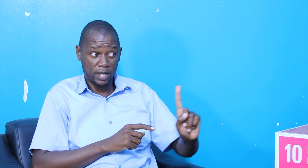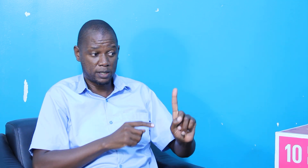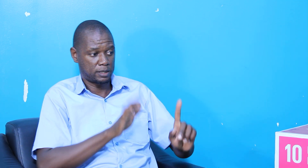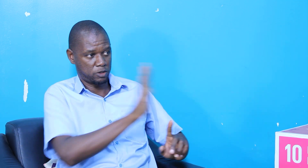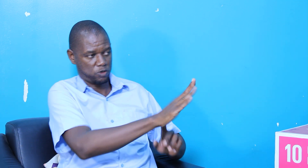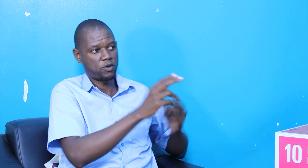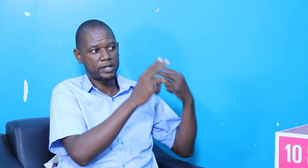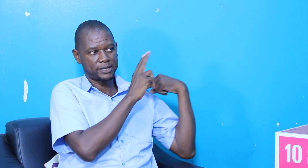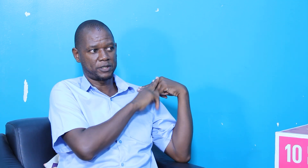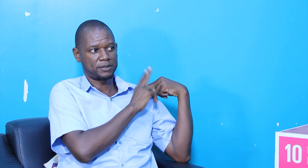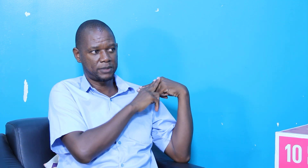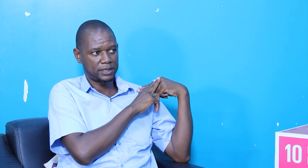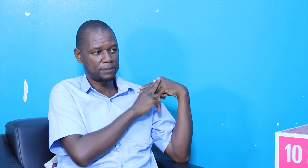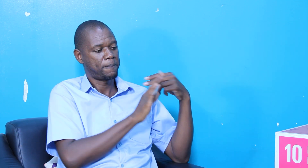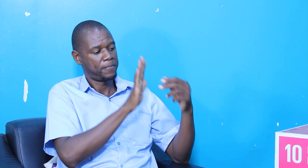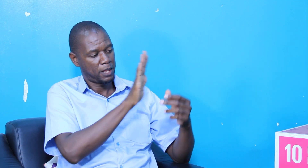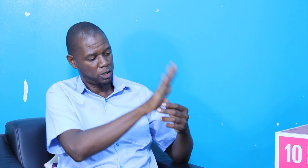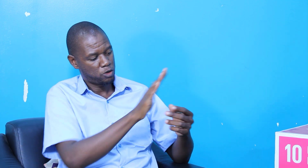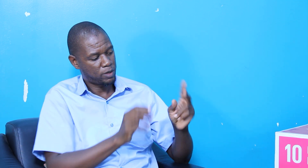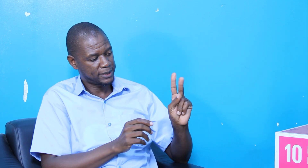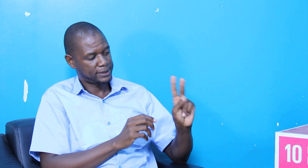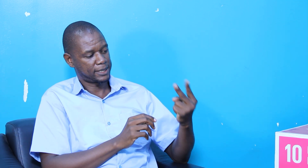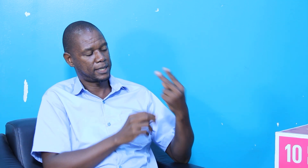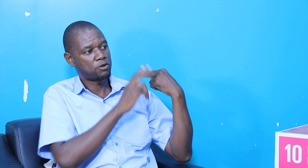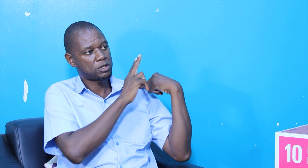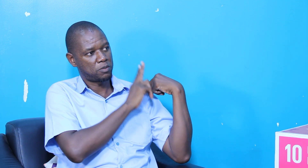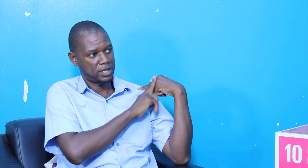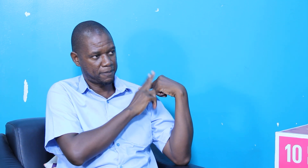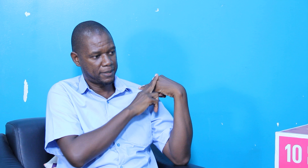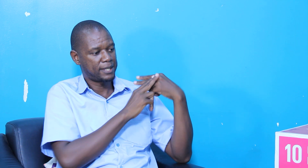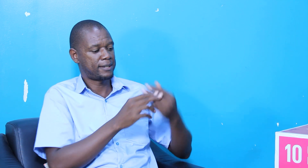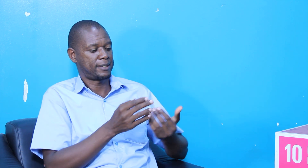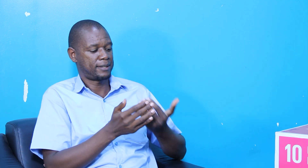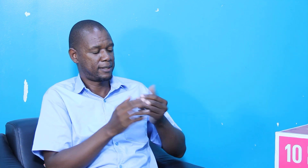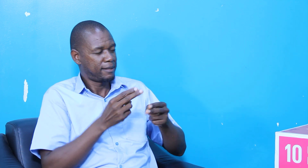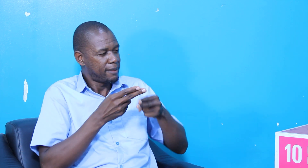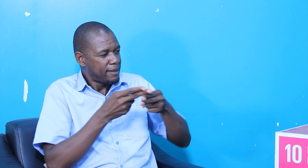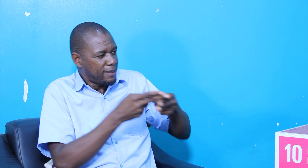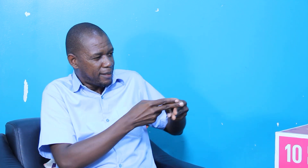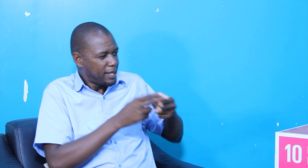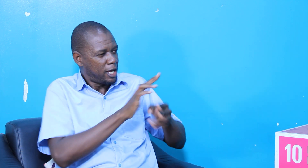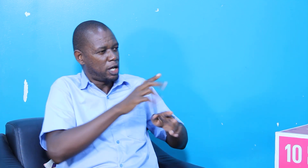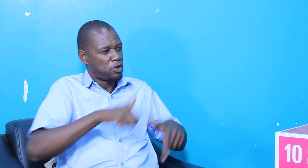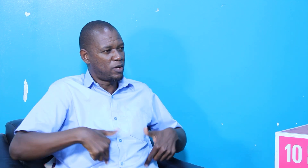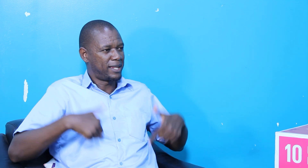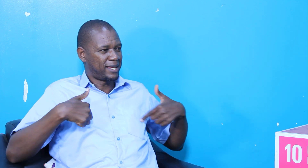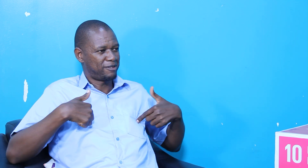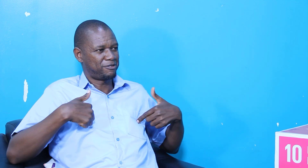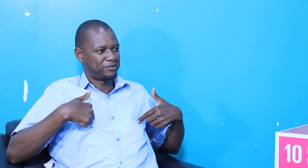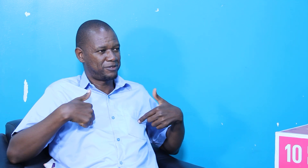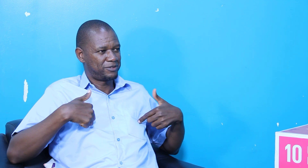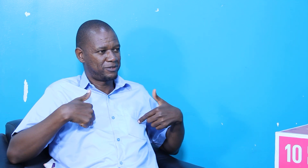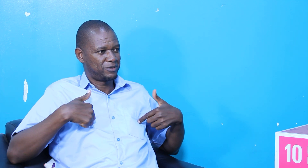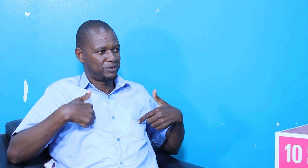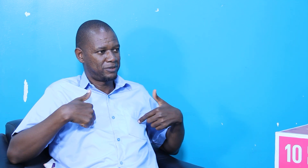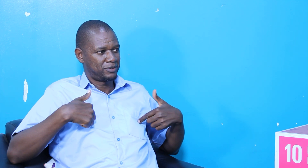is the one you should have. You're responsible for this person. This person has become your responsibility. You should be